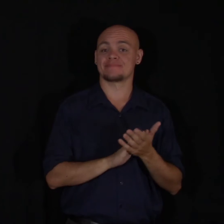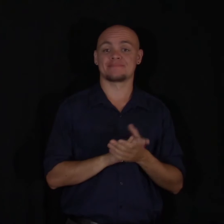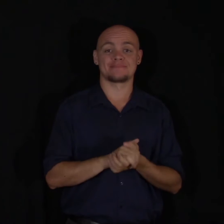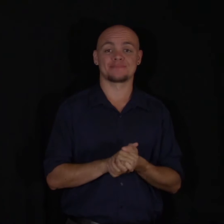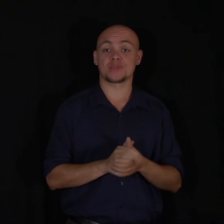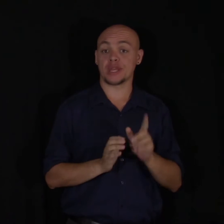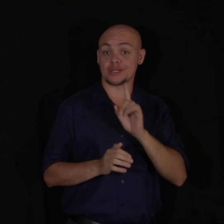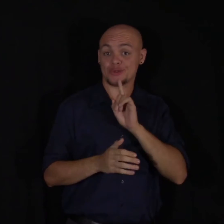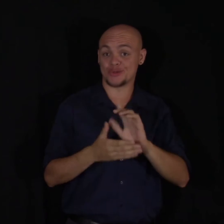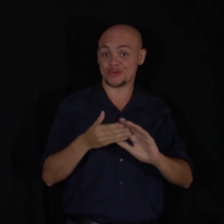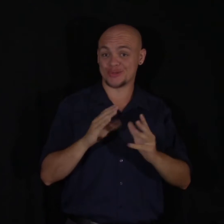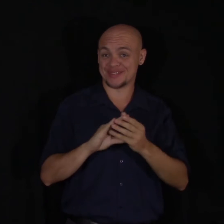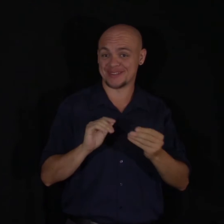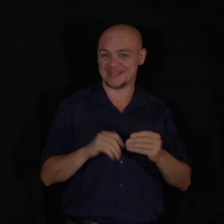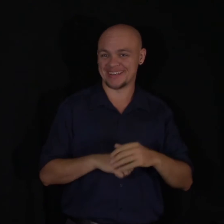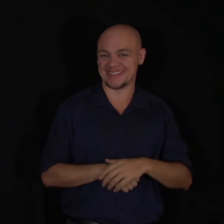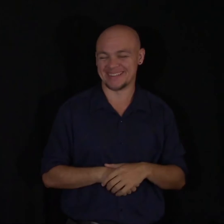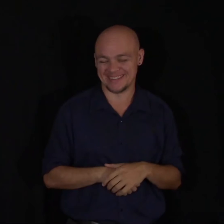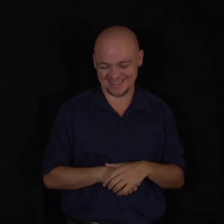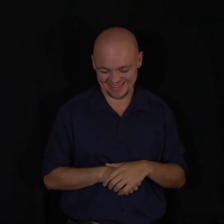True story.